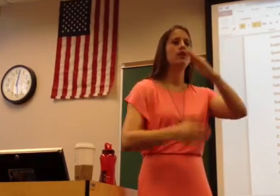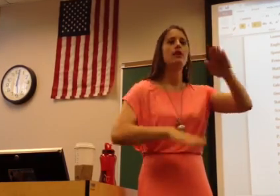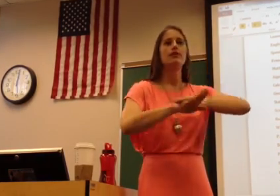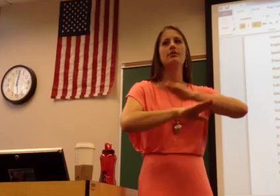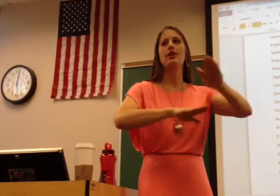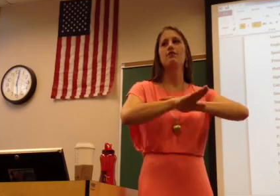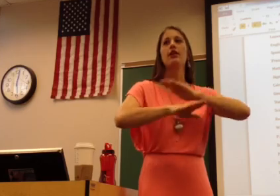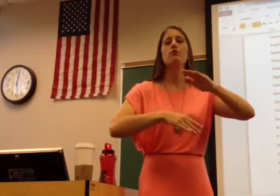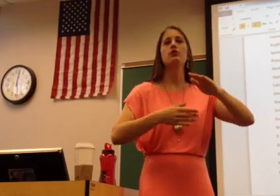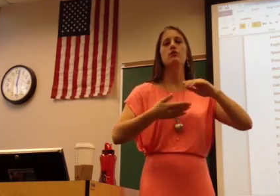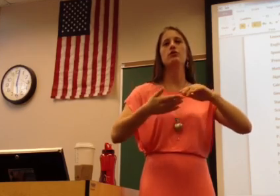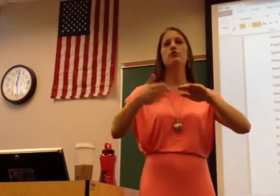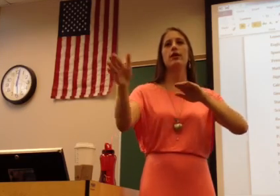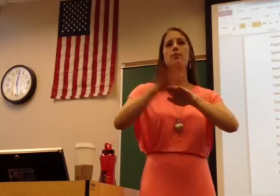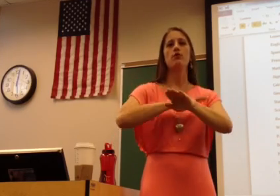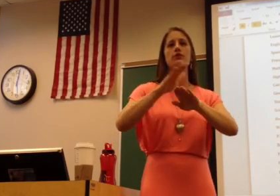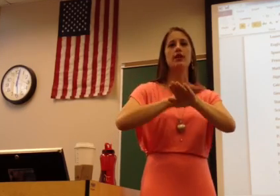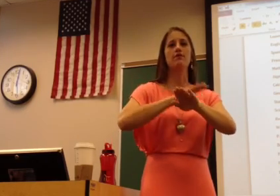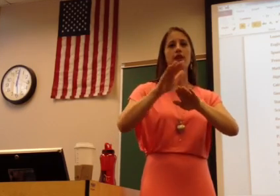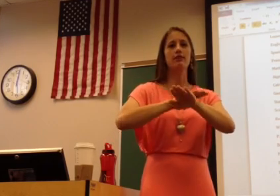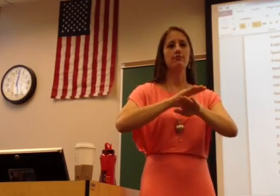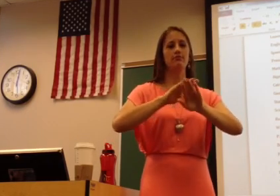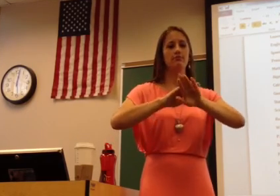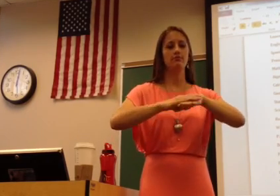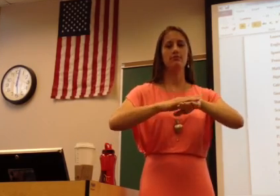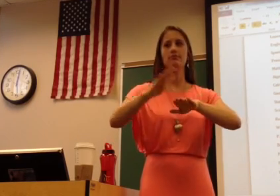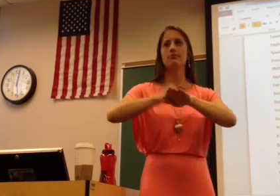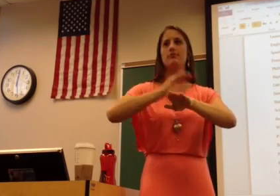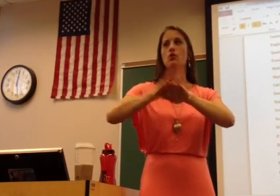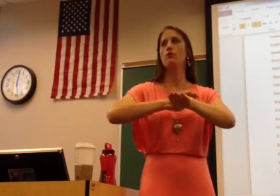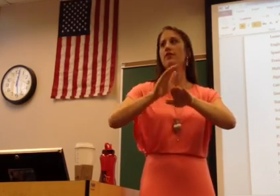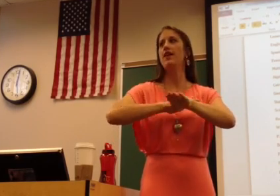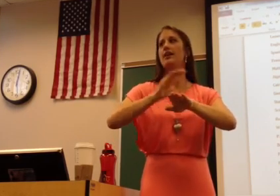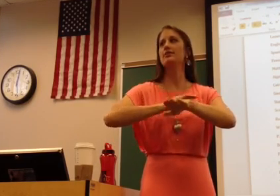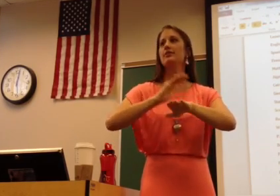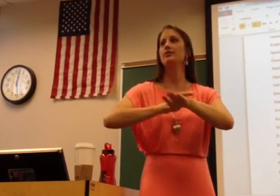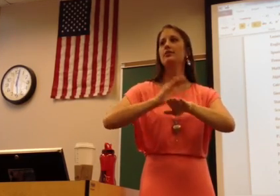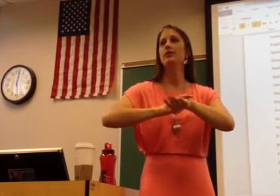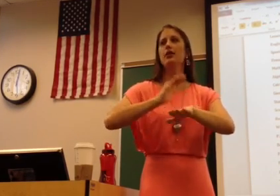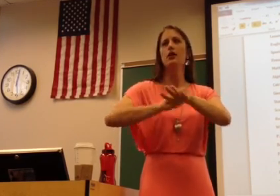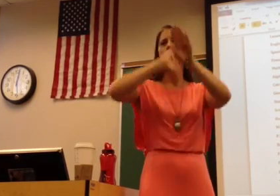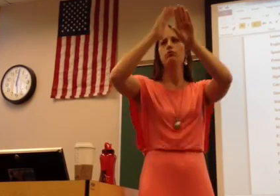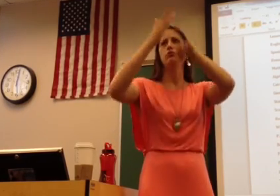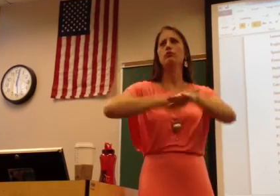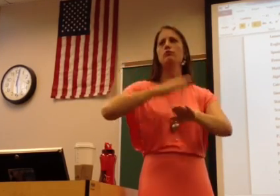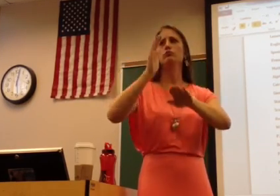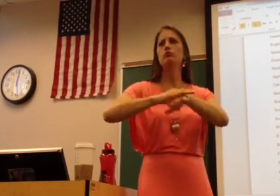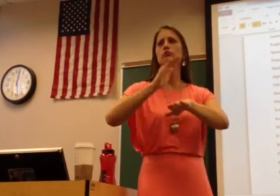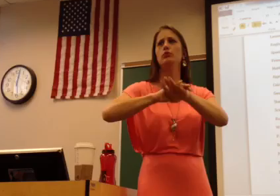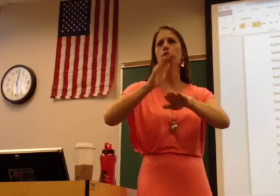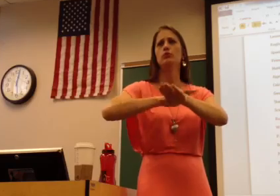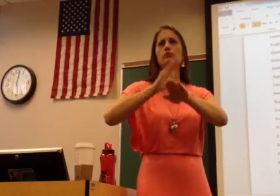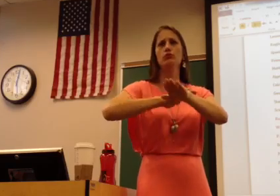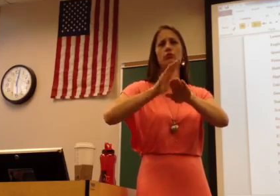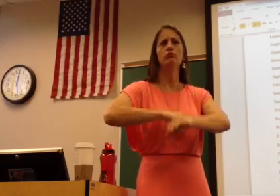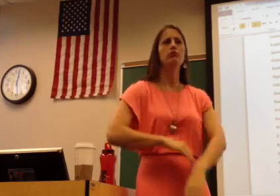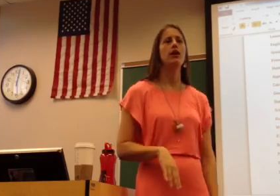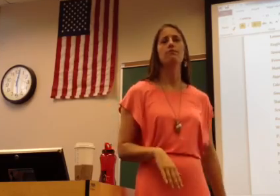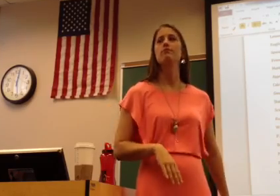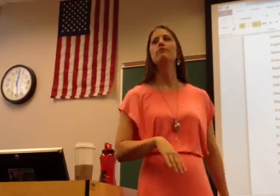This is sign for like when you're doing like a boat. This sign for like Jumping. going really fast. The wake. Oh, kind of like how it bounces